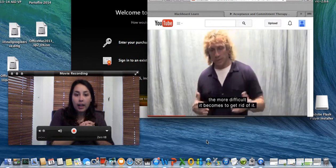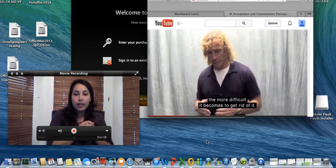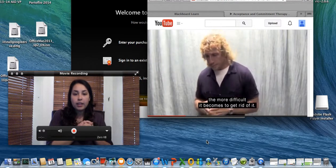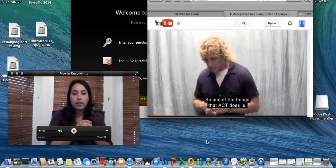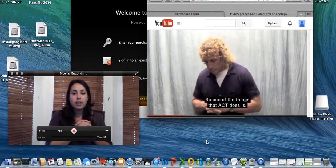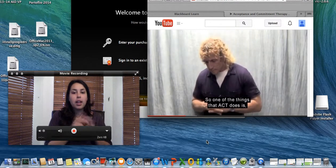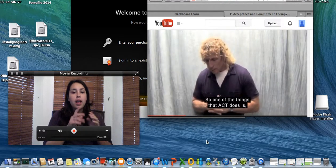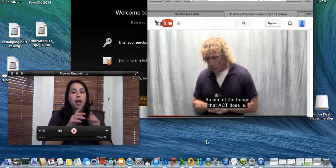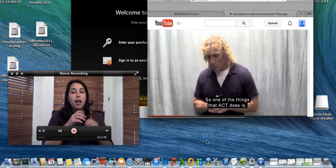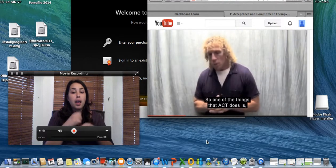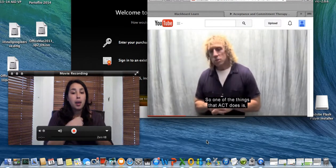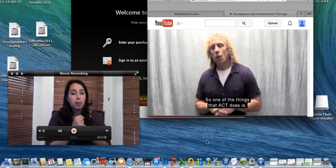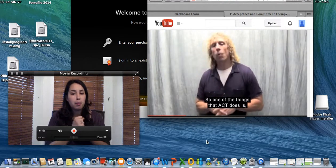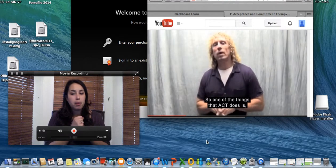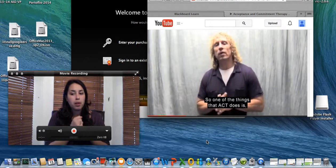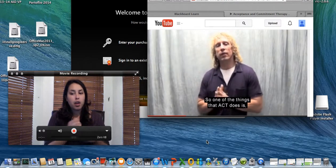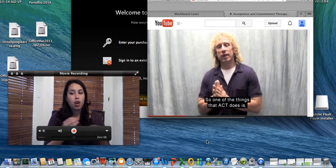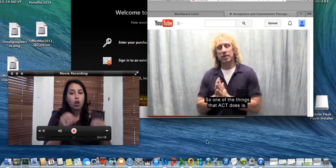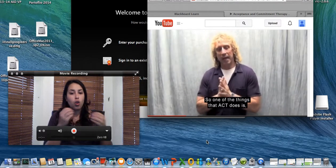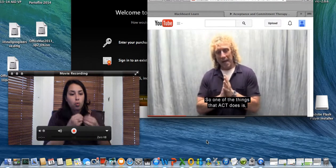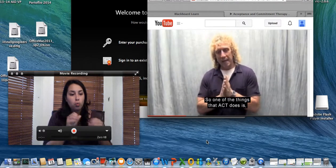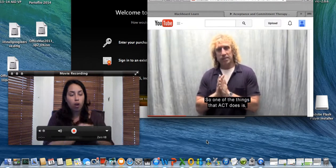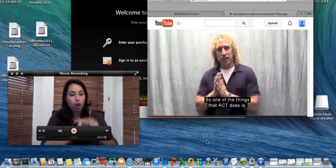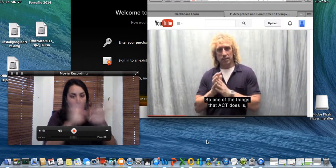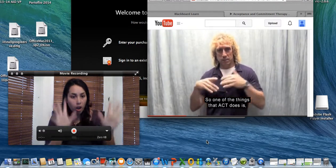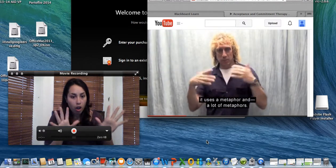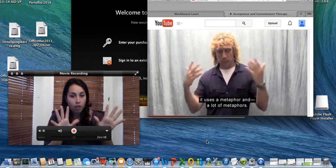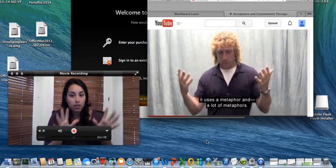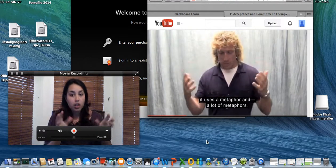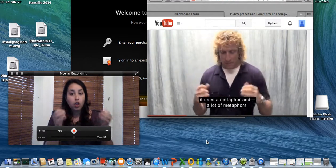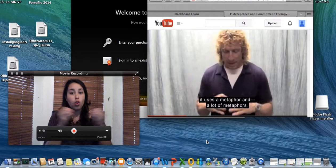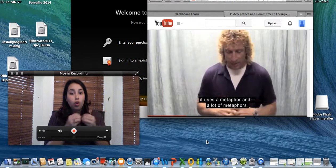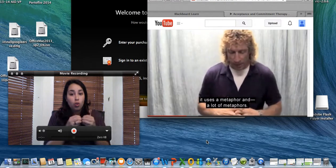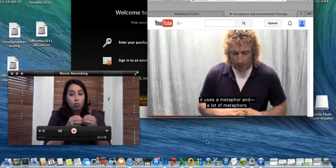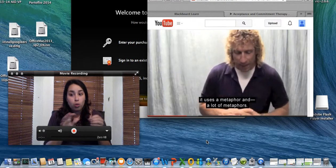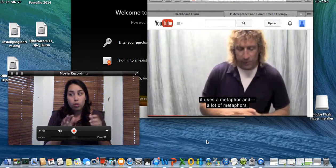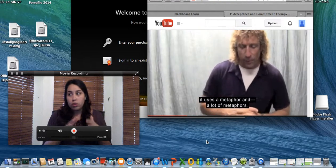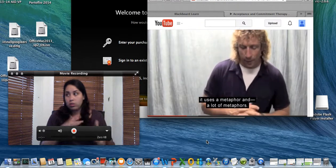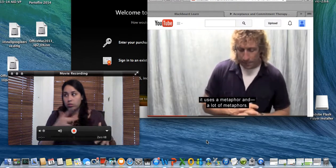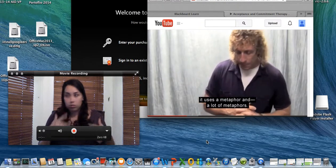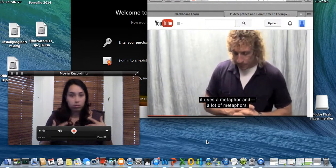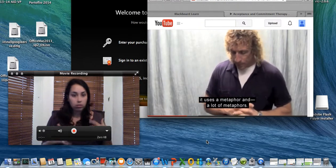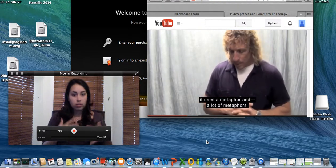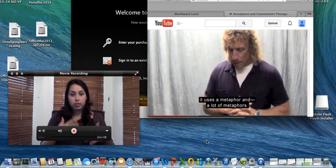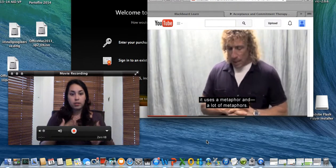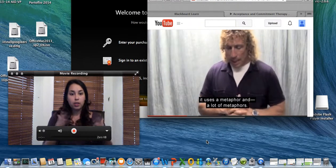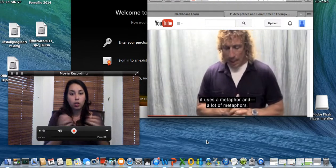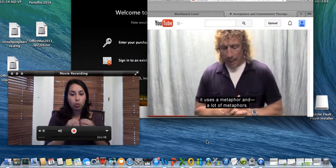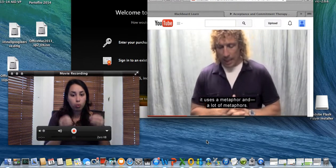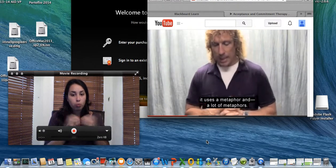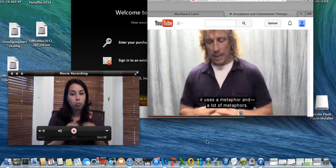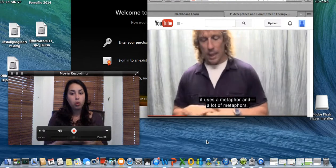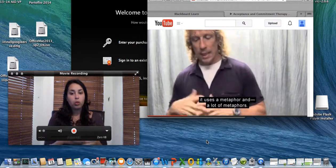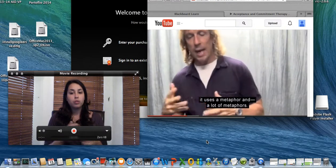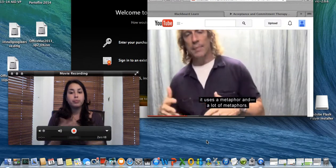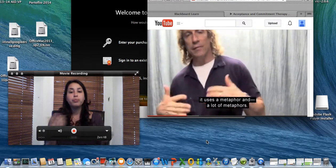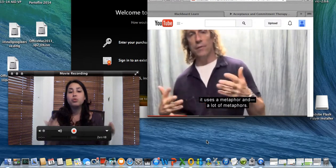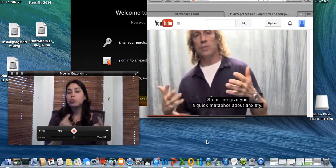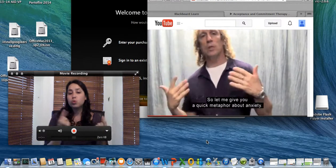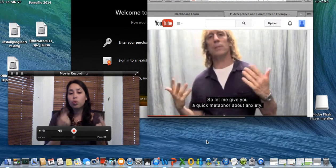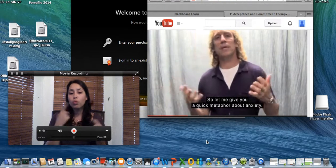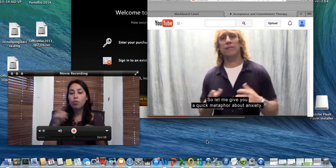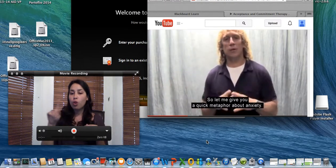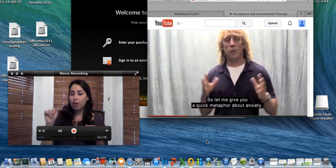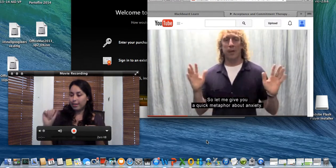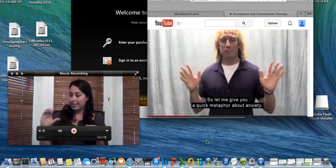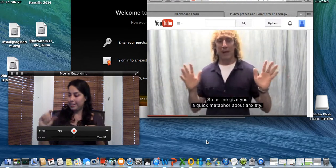to get rid of it. So one of the things that ACT does is it uses a metaphor, and a lot of metaphors.